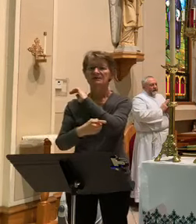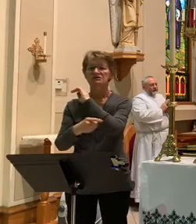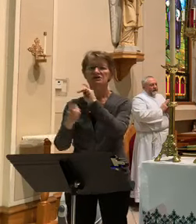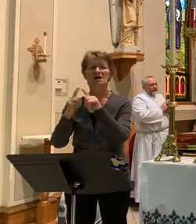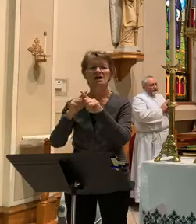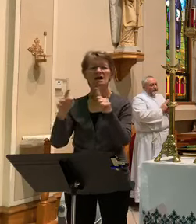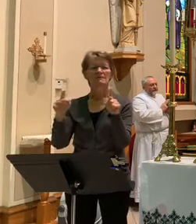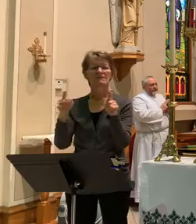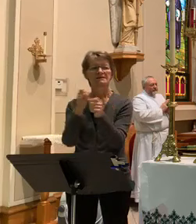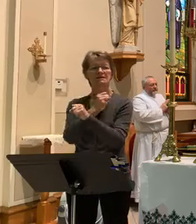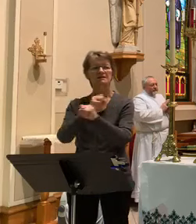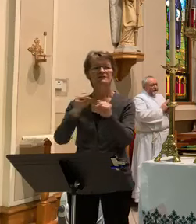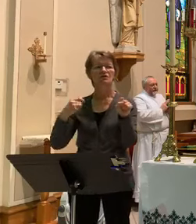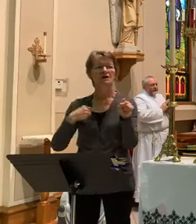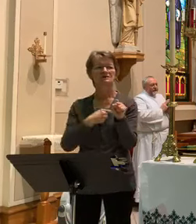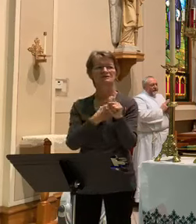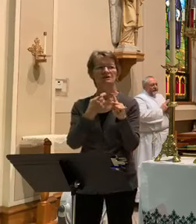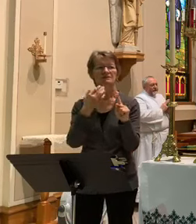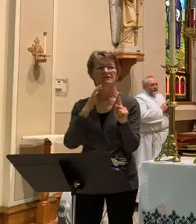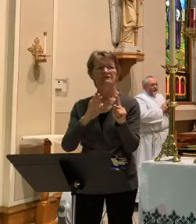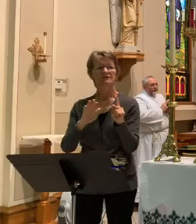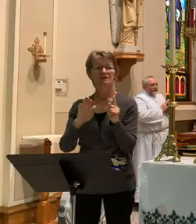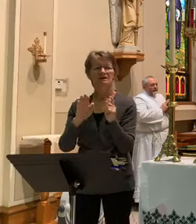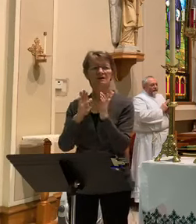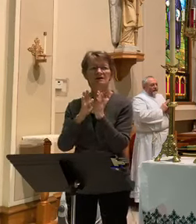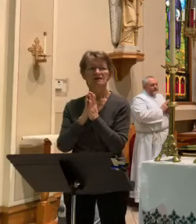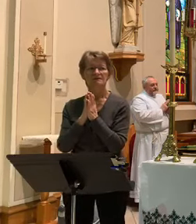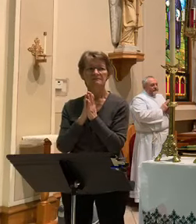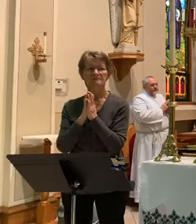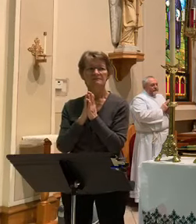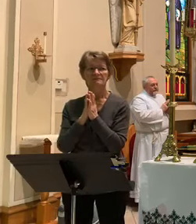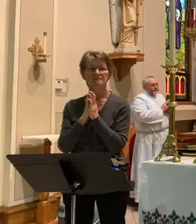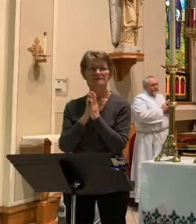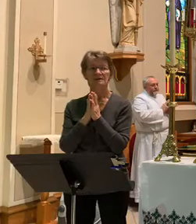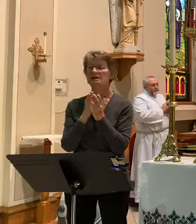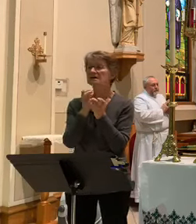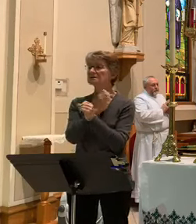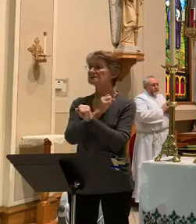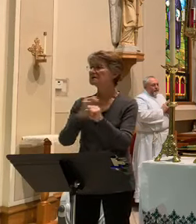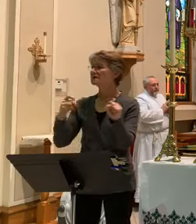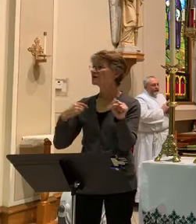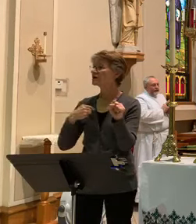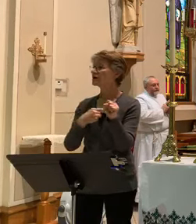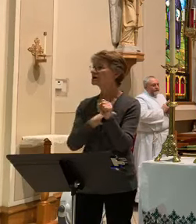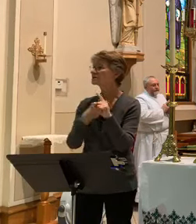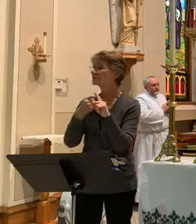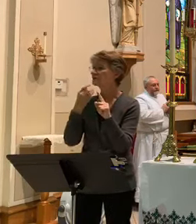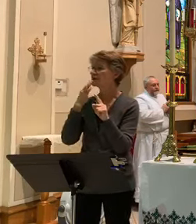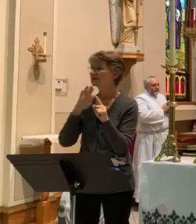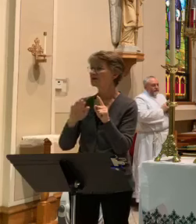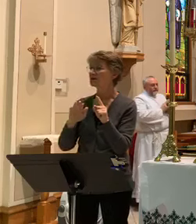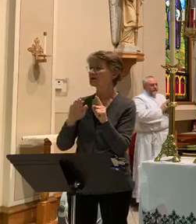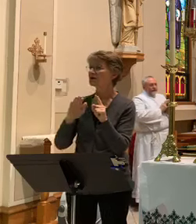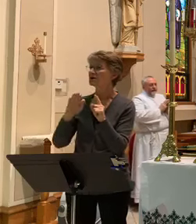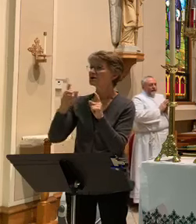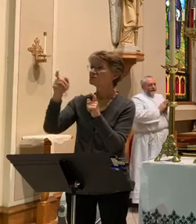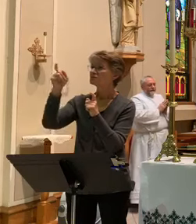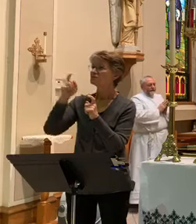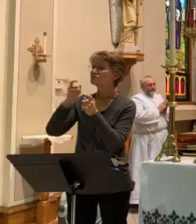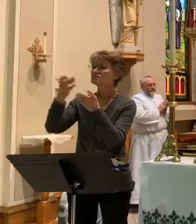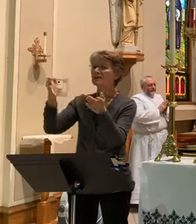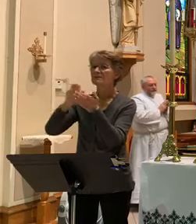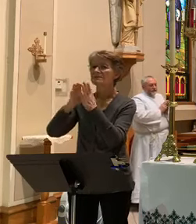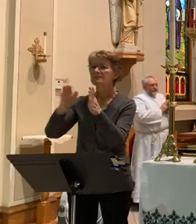into temptation, but deliver us from evil. Deliver us, Lord, we pray, from every evil. Graciously